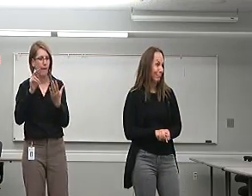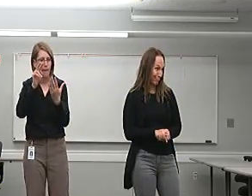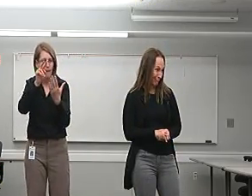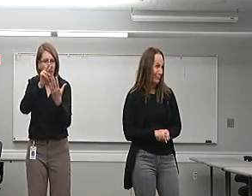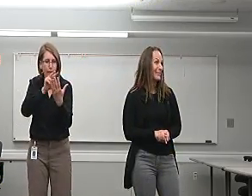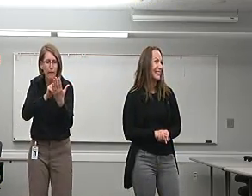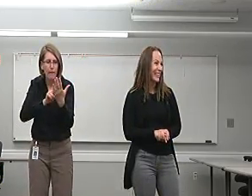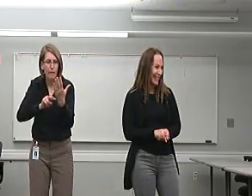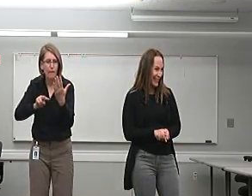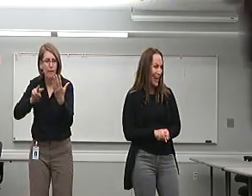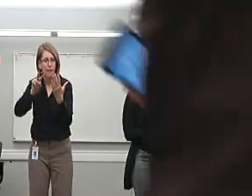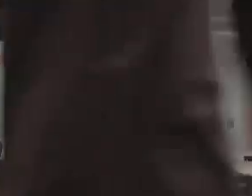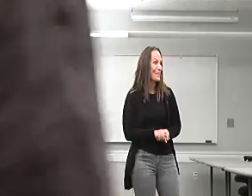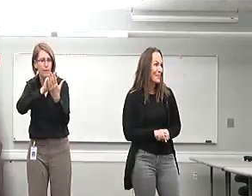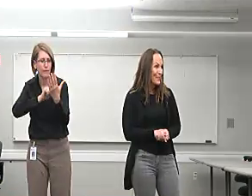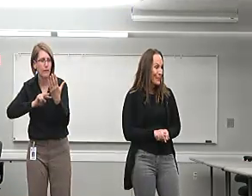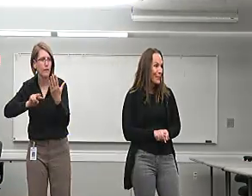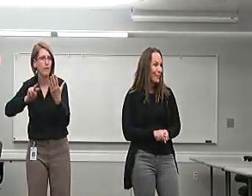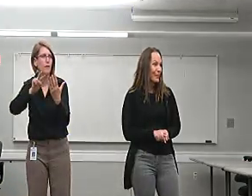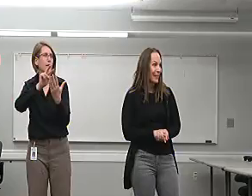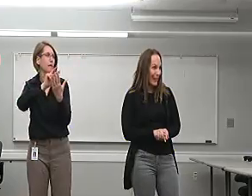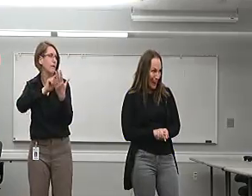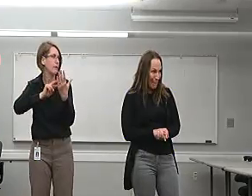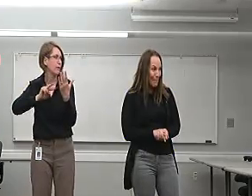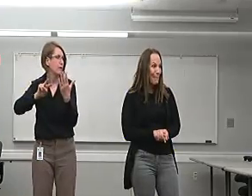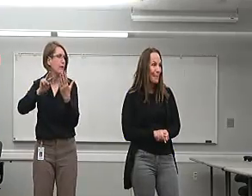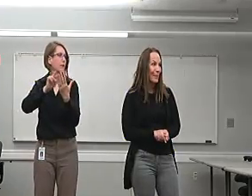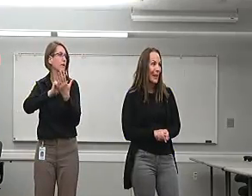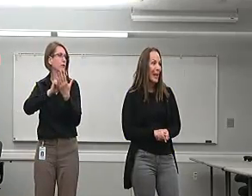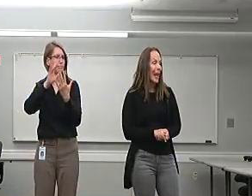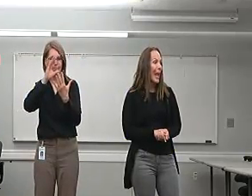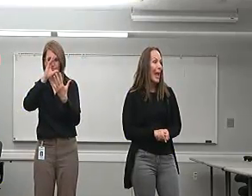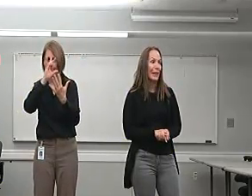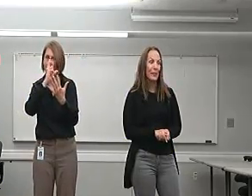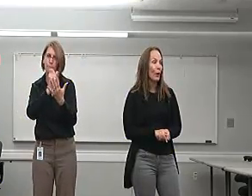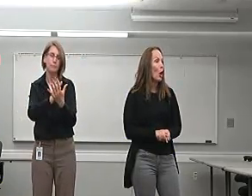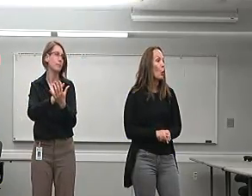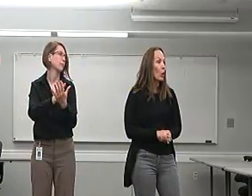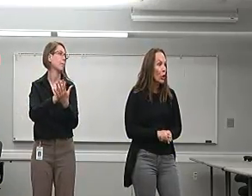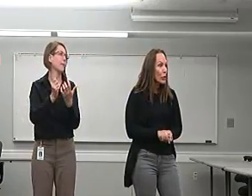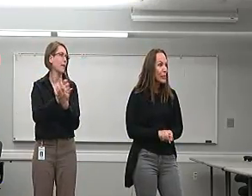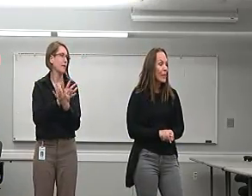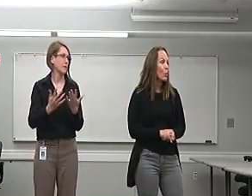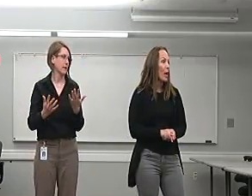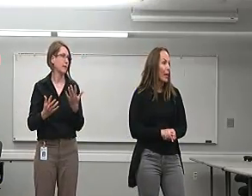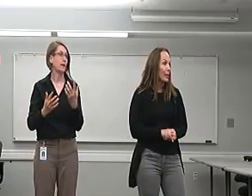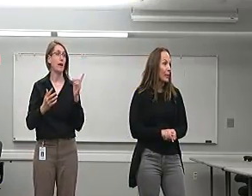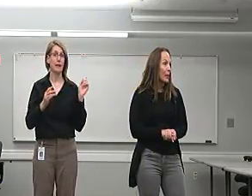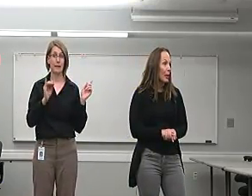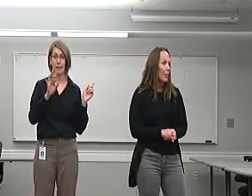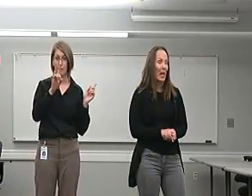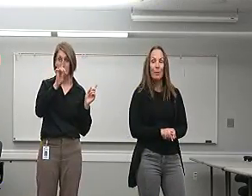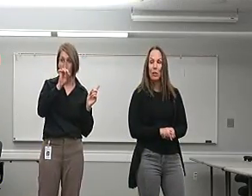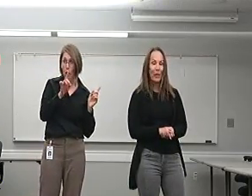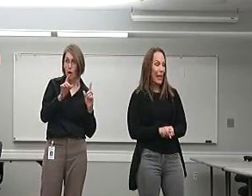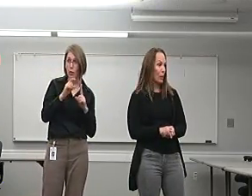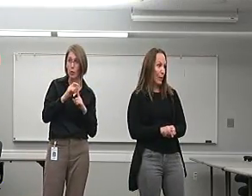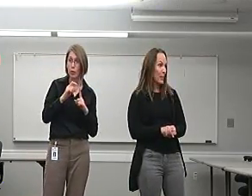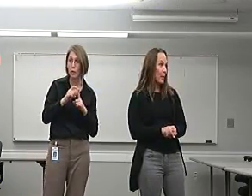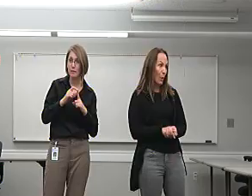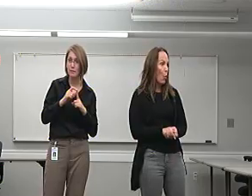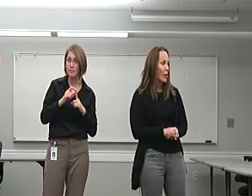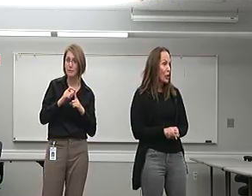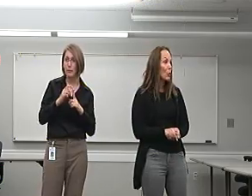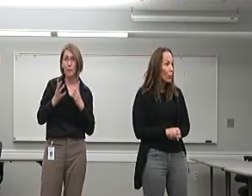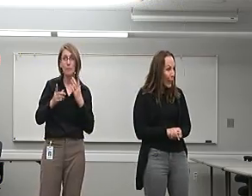pictures. Yep. She's like looking and looking at every detail. And if there are words, guess what? Maybe she can't read them, but what's her